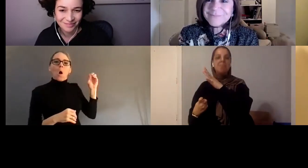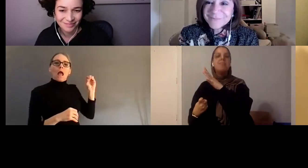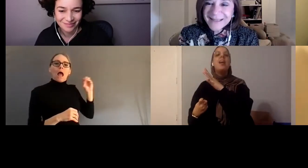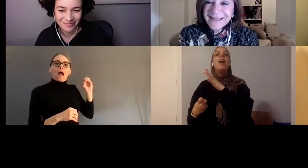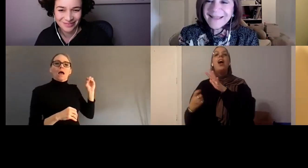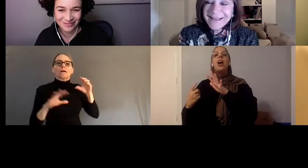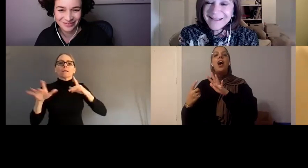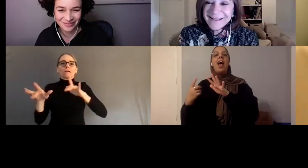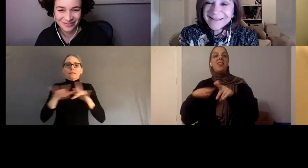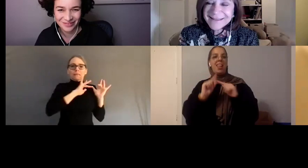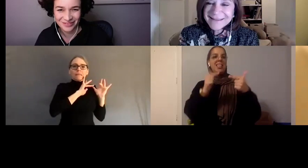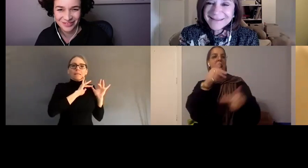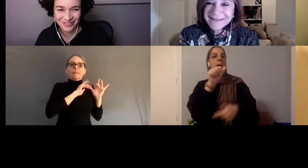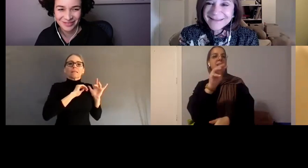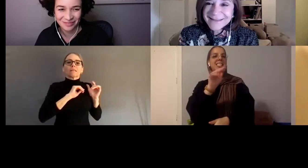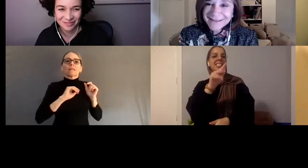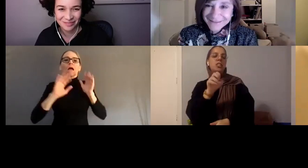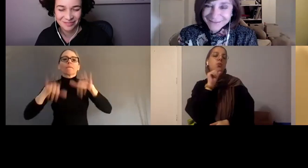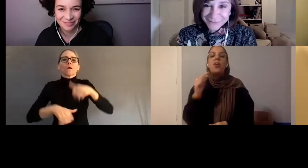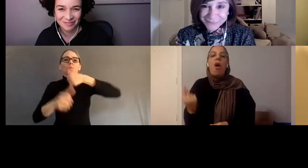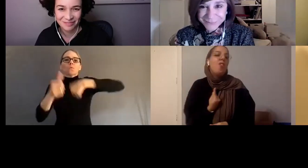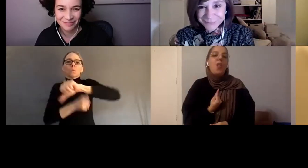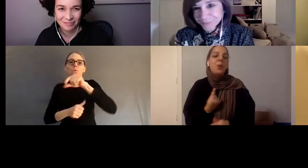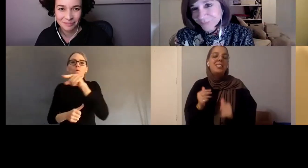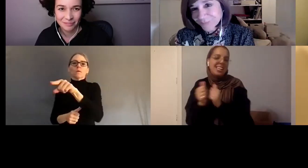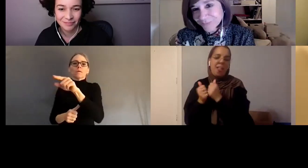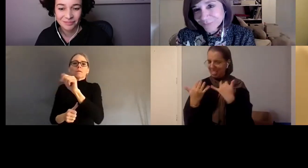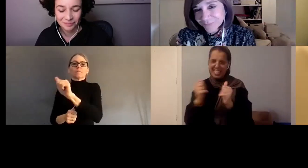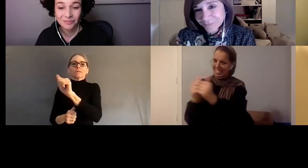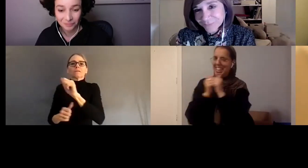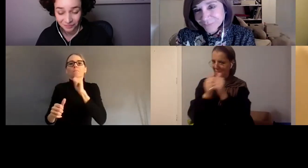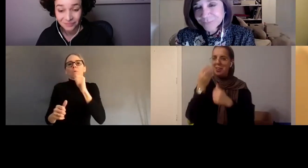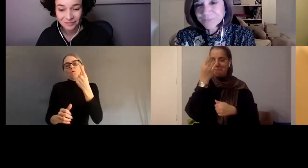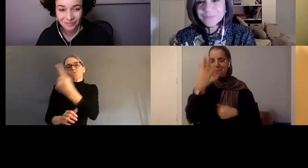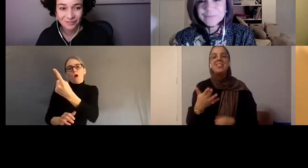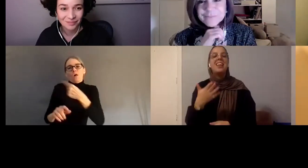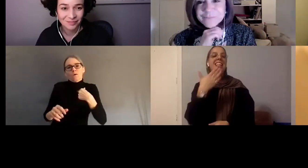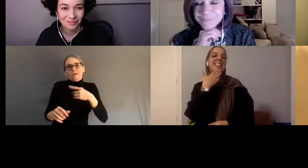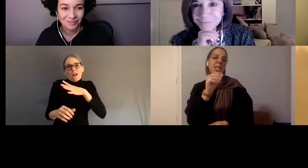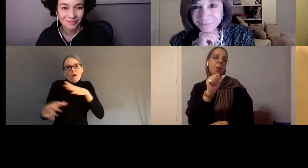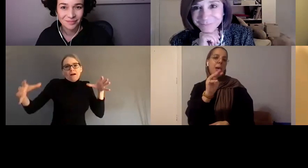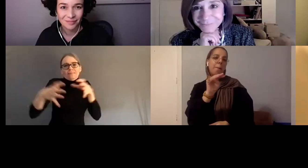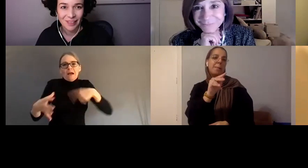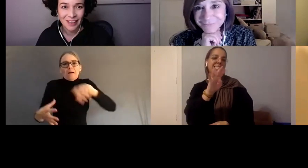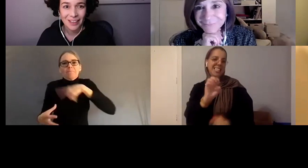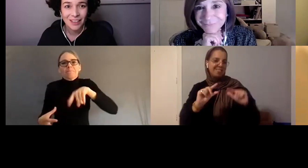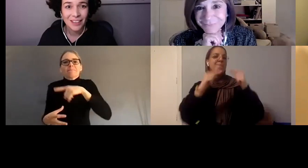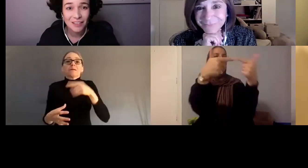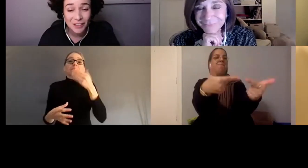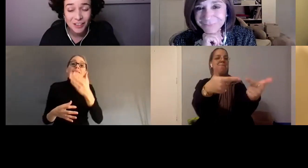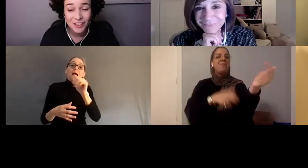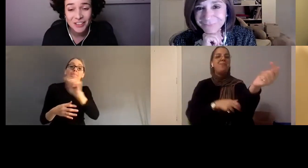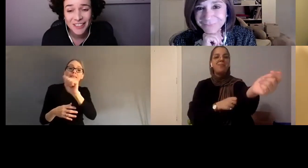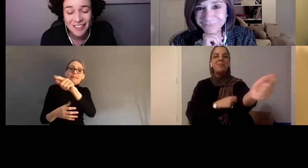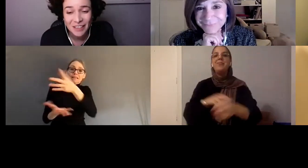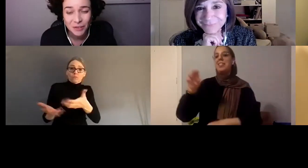together. And yeah, so Amandine, thank you for making the following up.